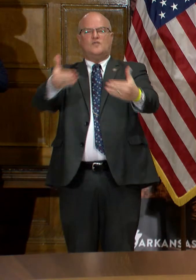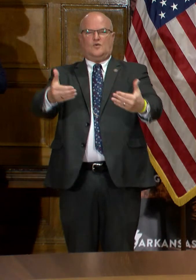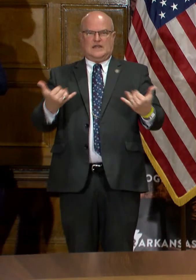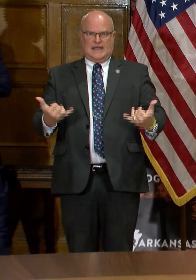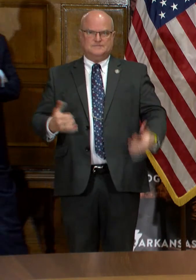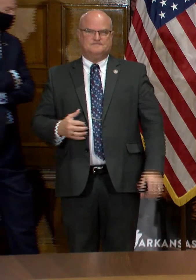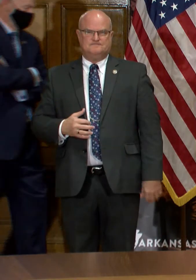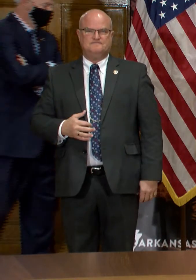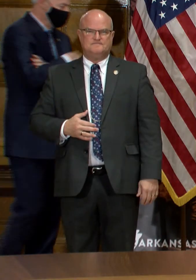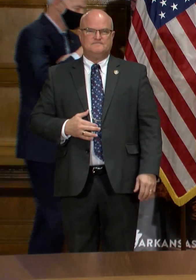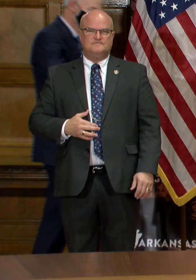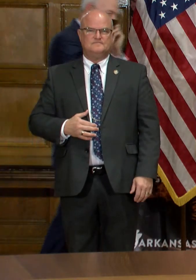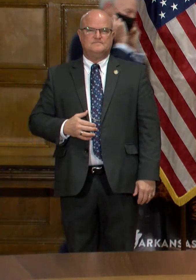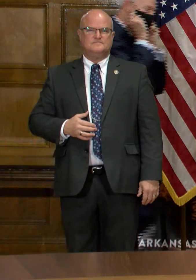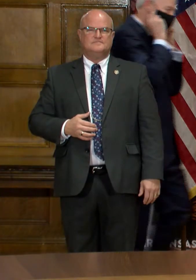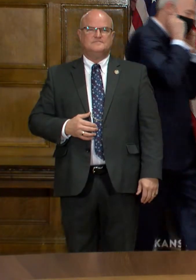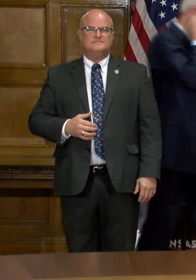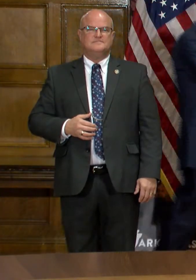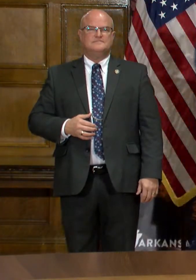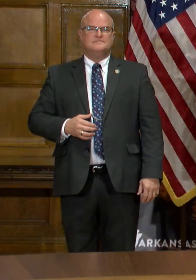forward.